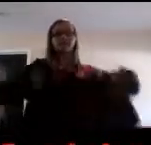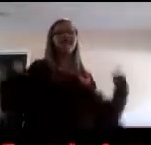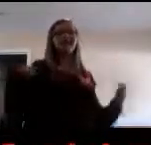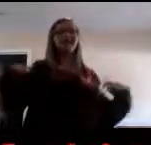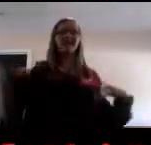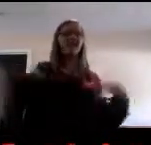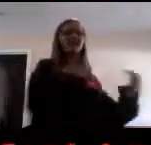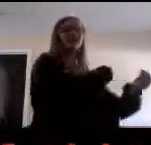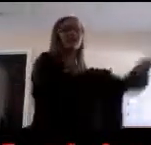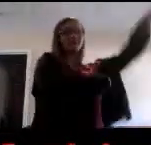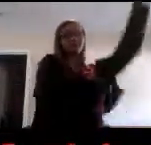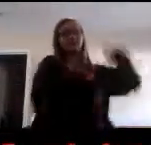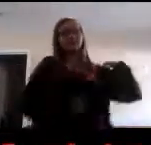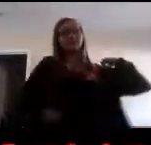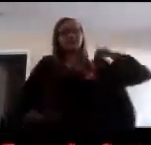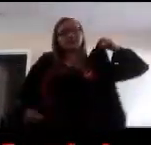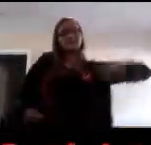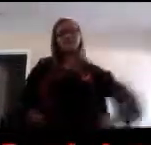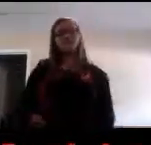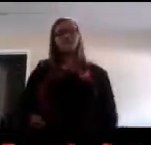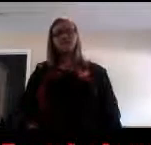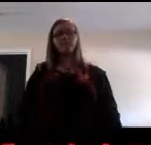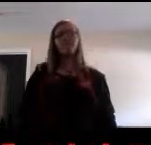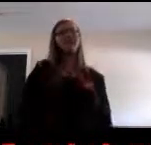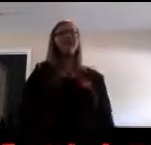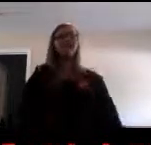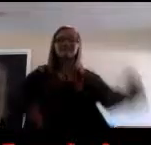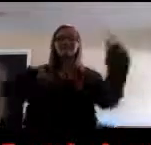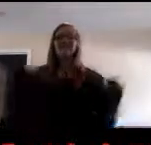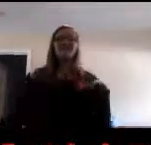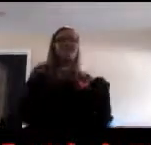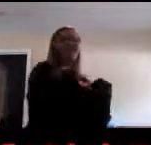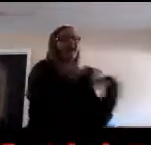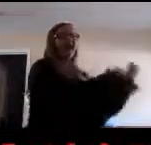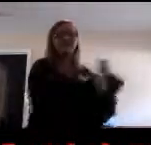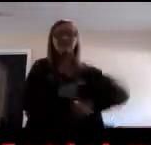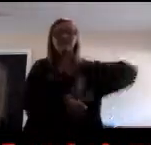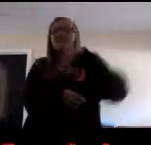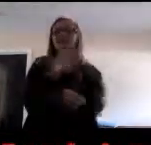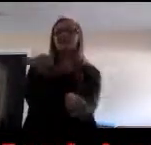And my heart she's heart And my heart